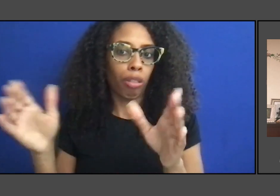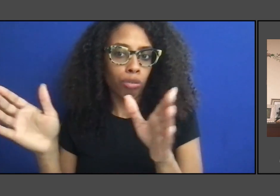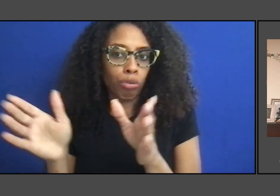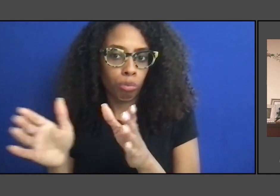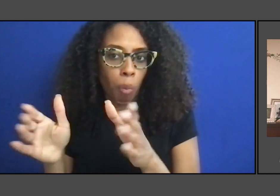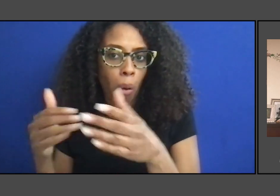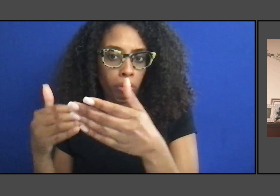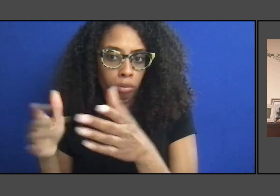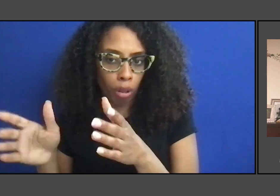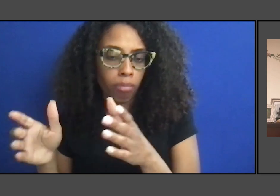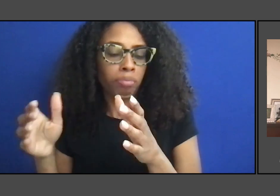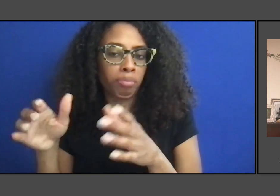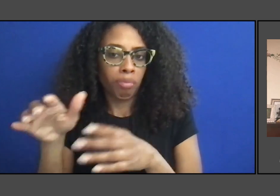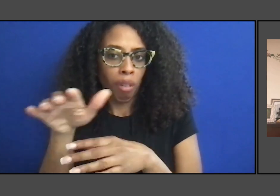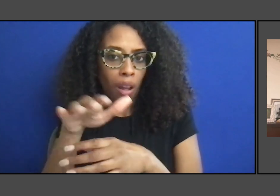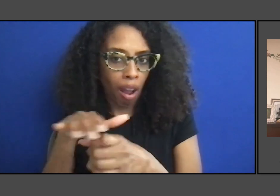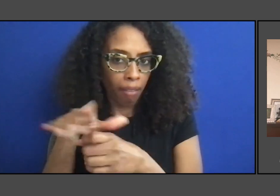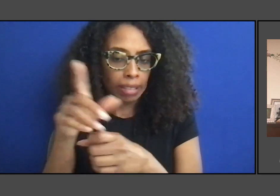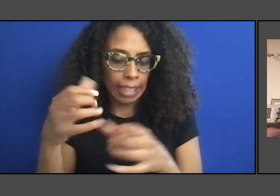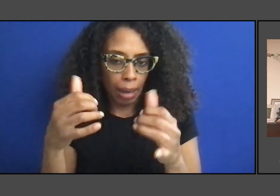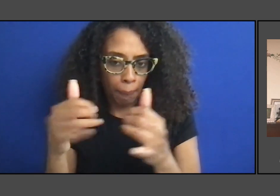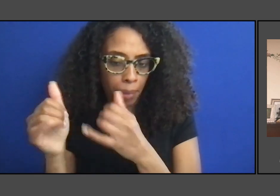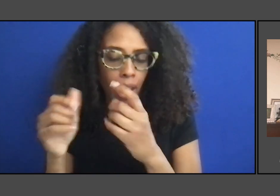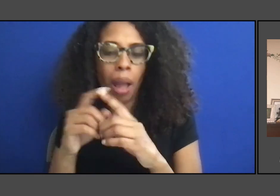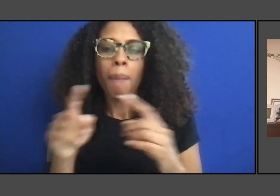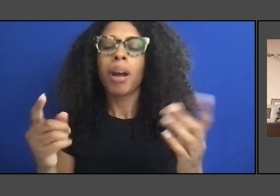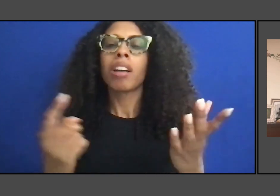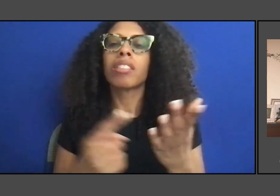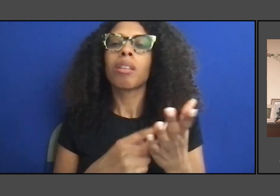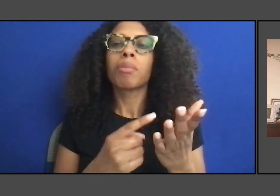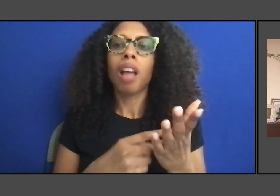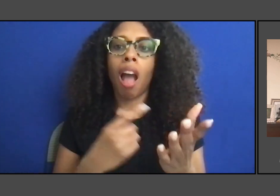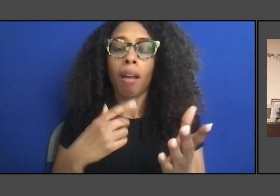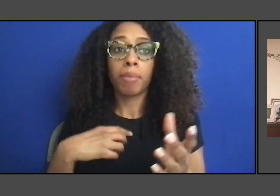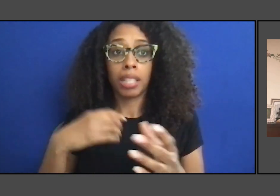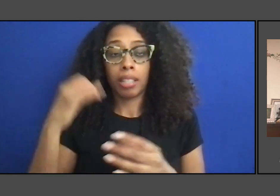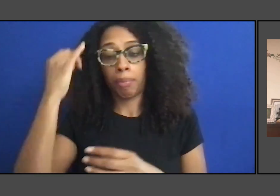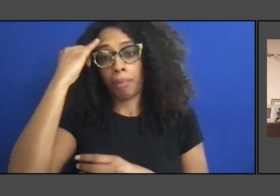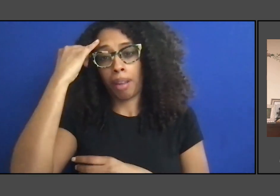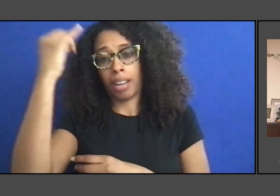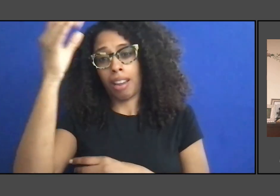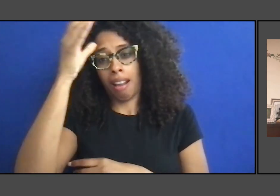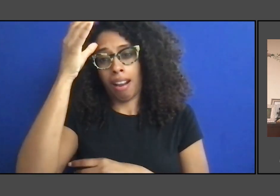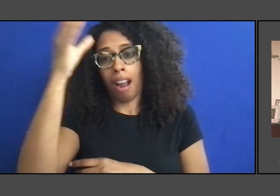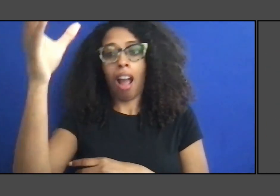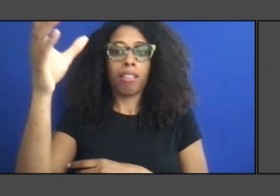sometimes of what we think something is, in order to embrace where it's going.